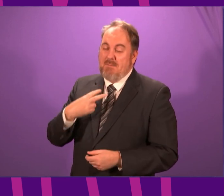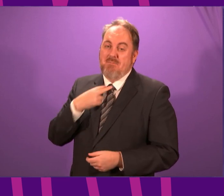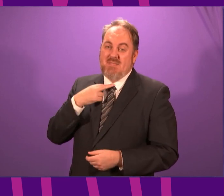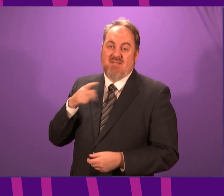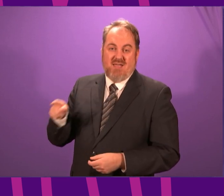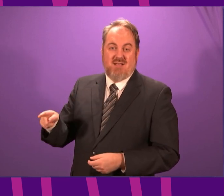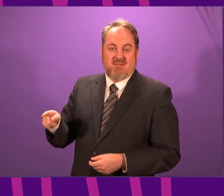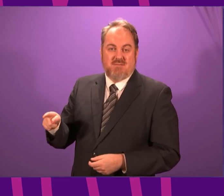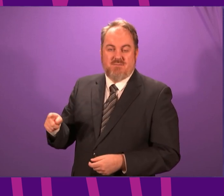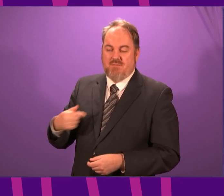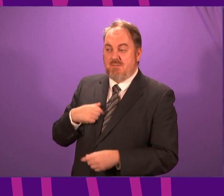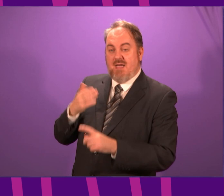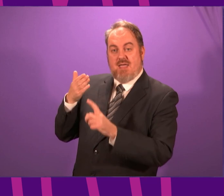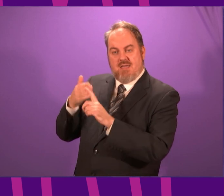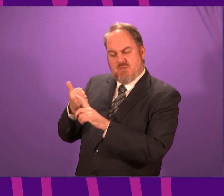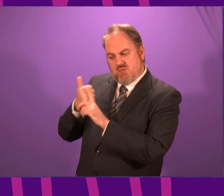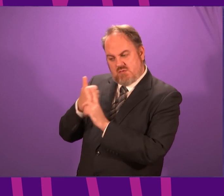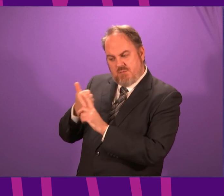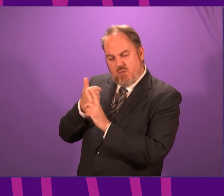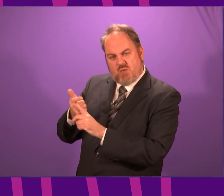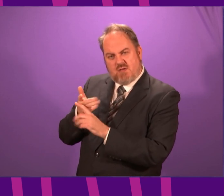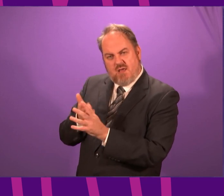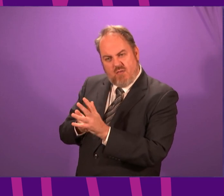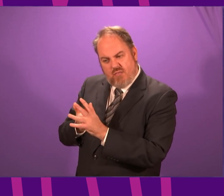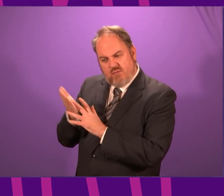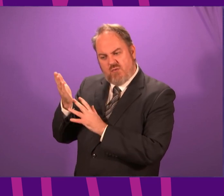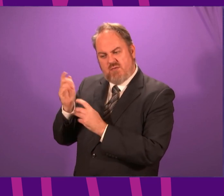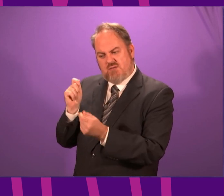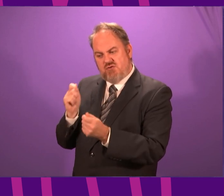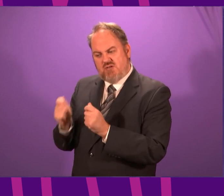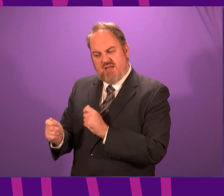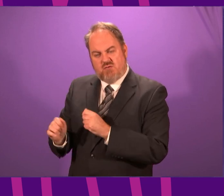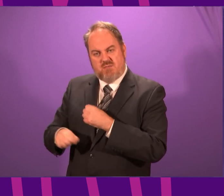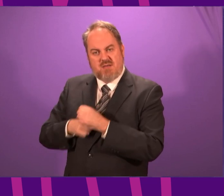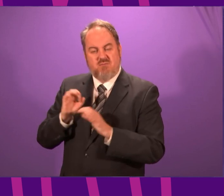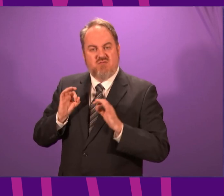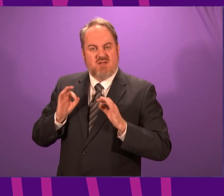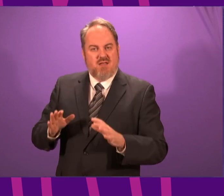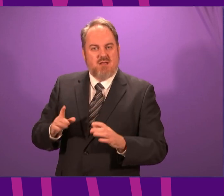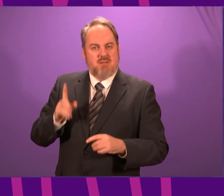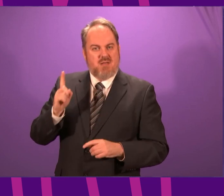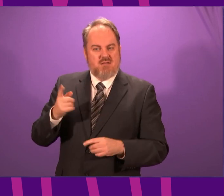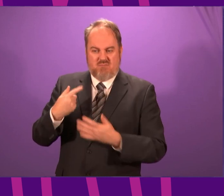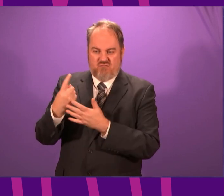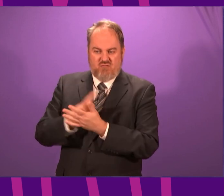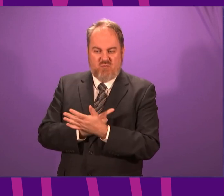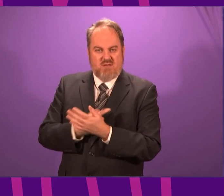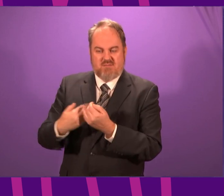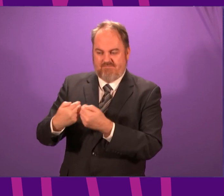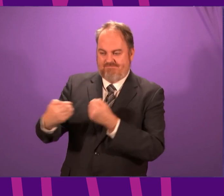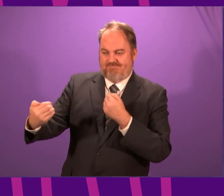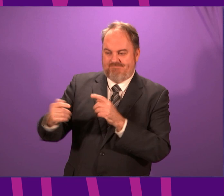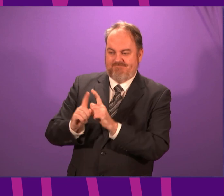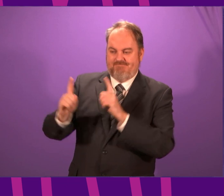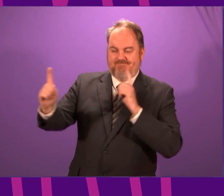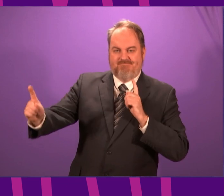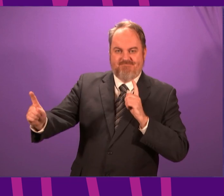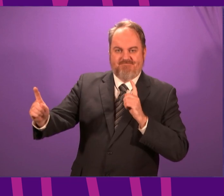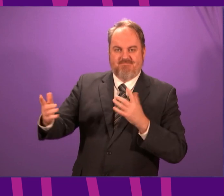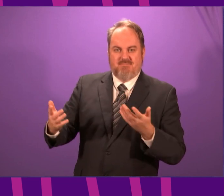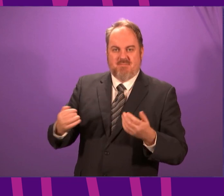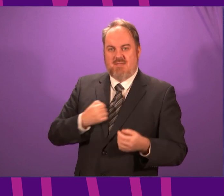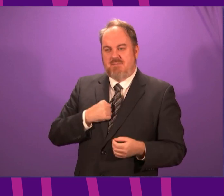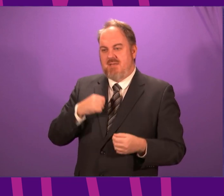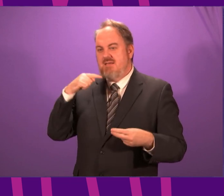Naturally, I want to support her through this and be with her as much as possible, but with the restrictions on social distancing guidelines, as well as having a son